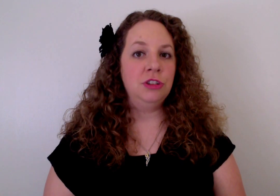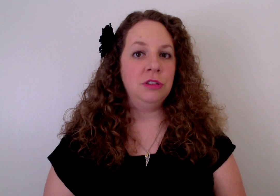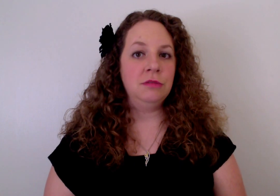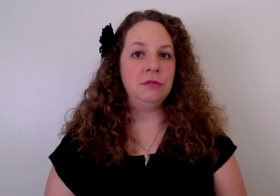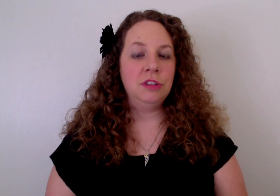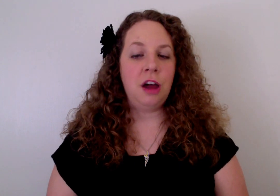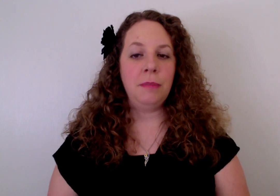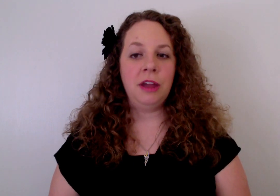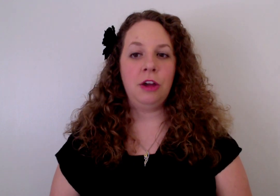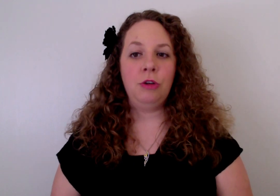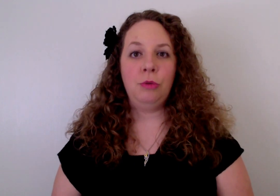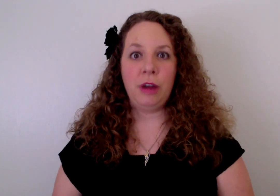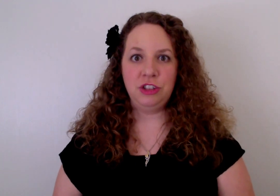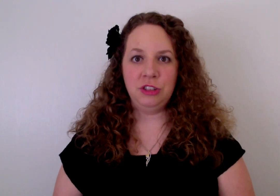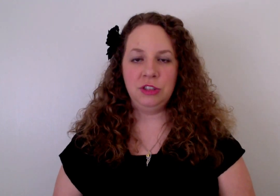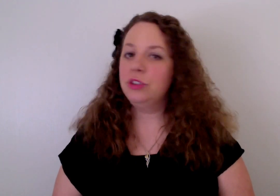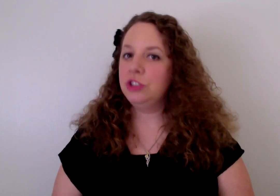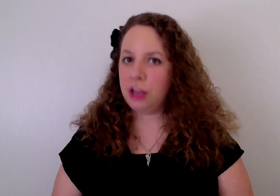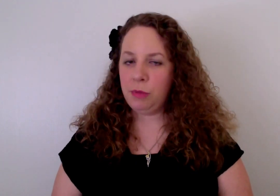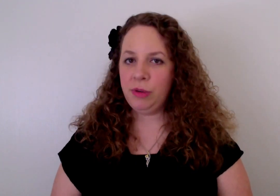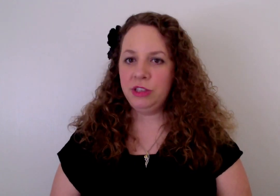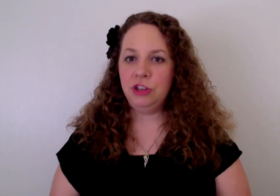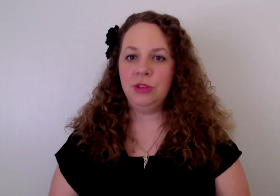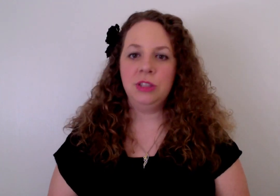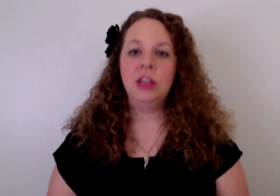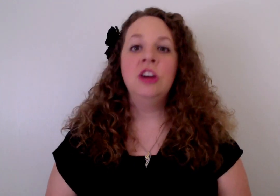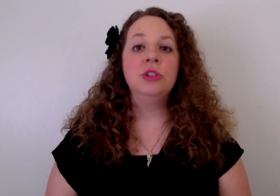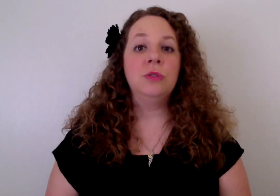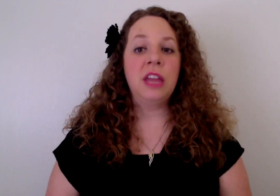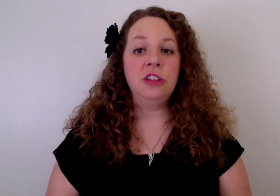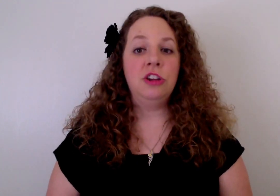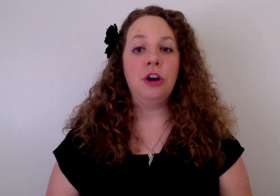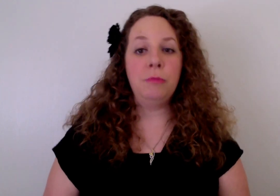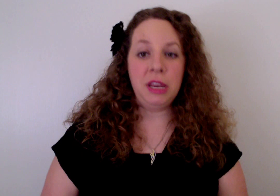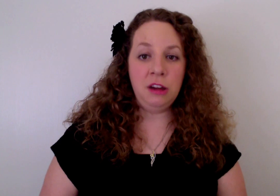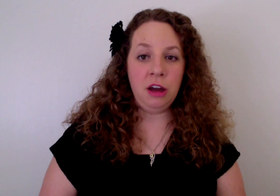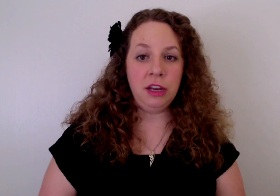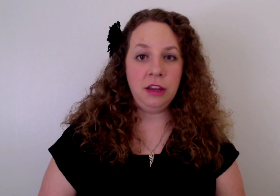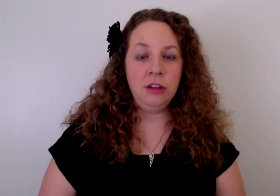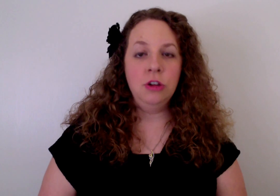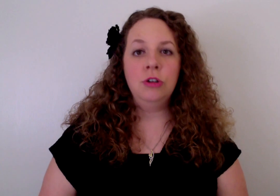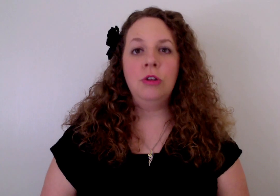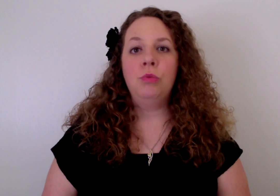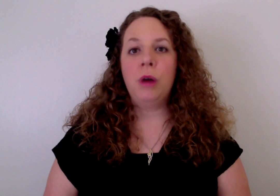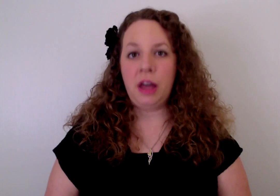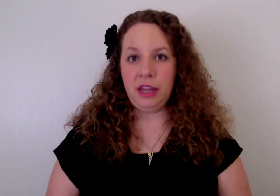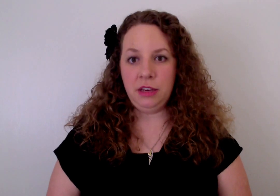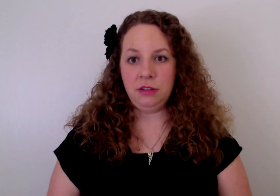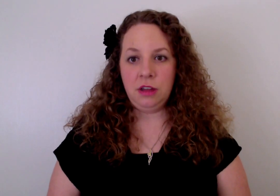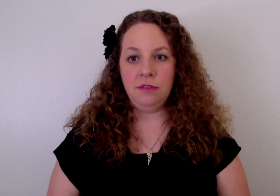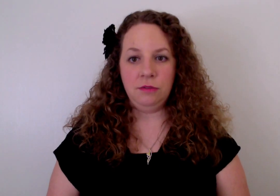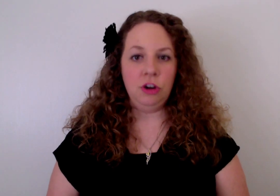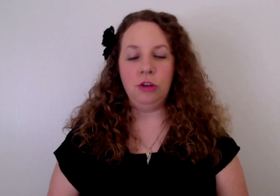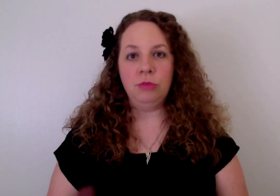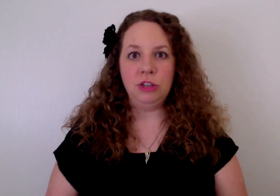location, topic, question. So there's a couple ways you could do this. So again, you could go Benihana, what kind of, or restaurant,